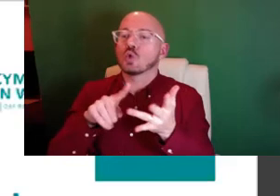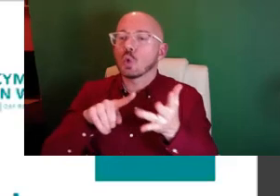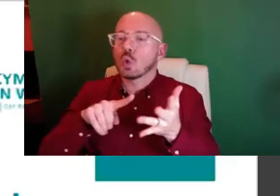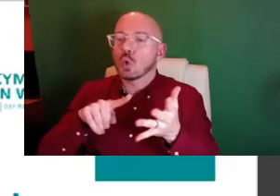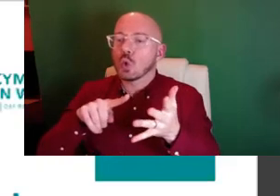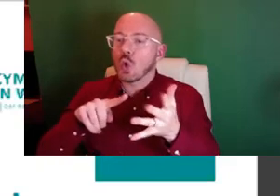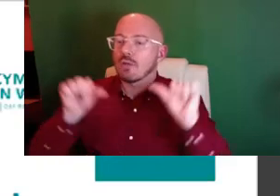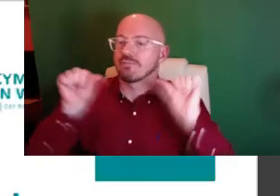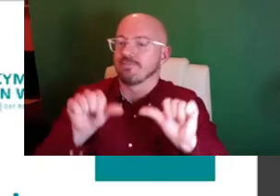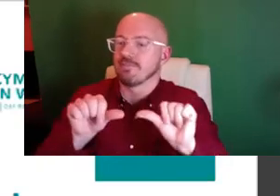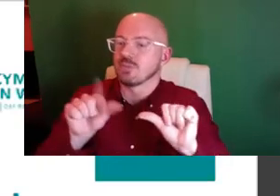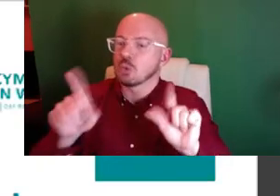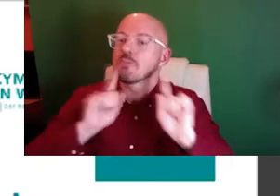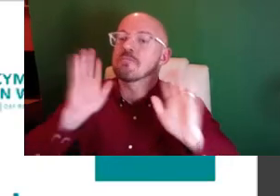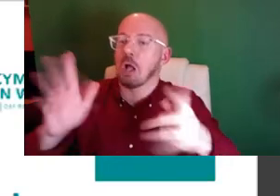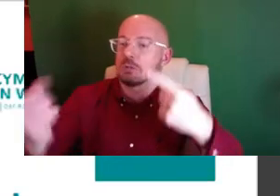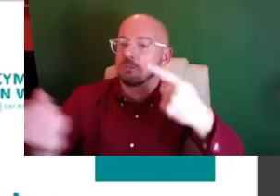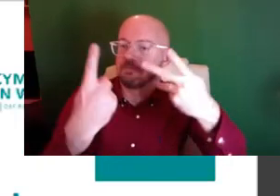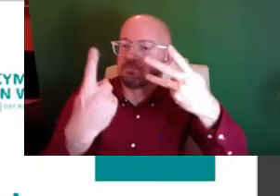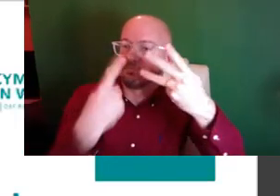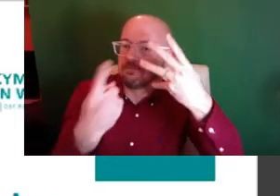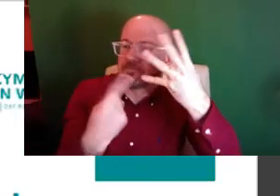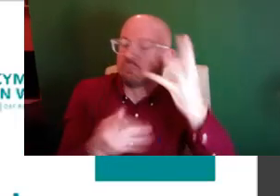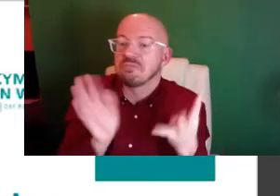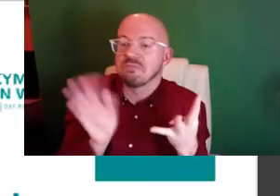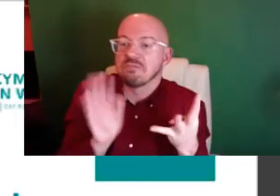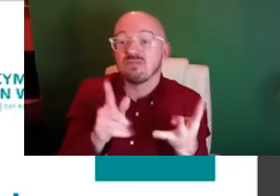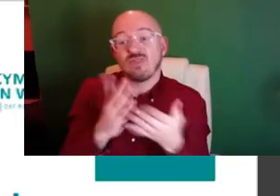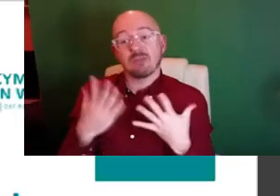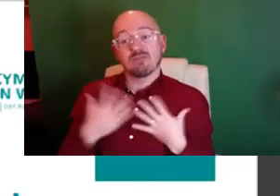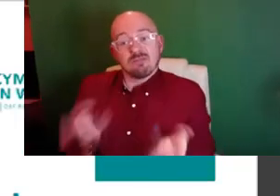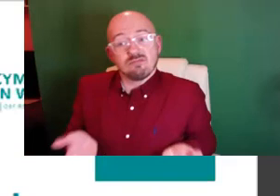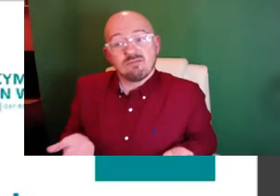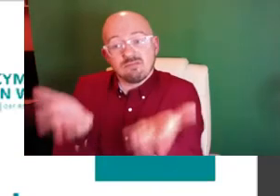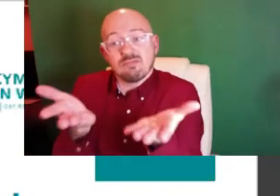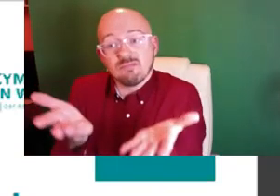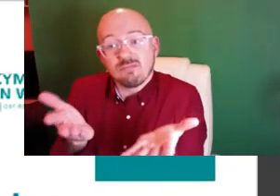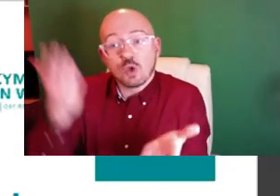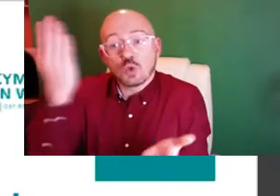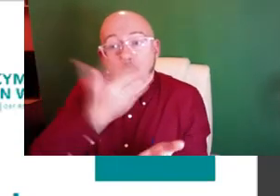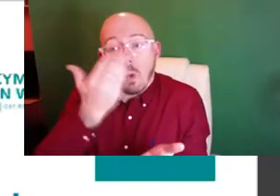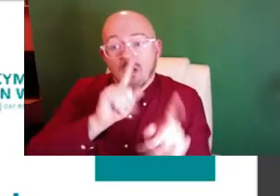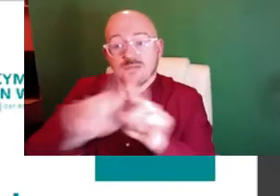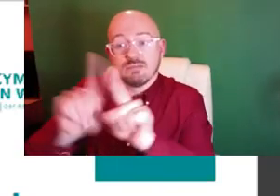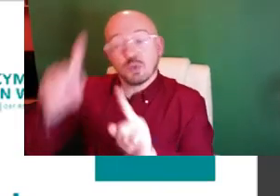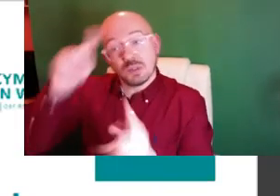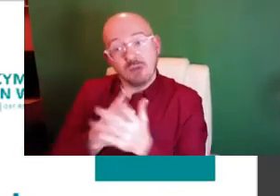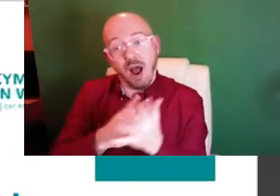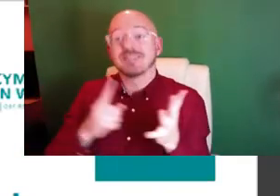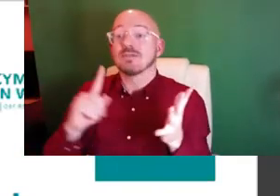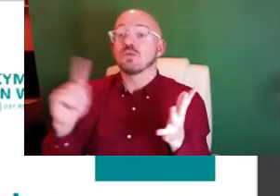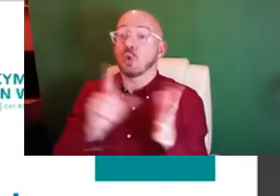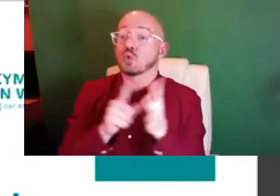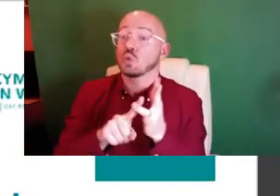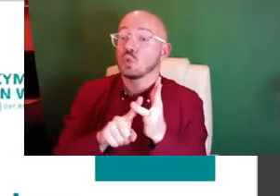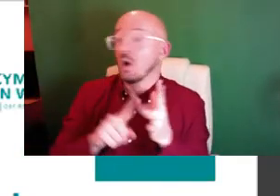But one of the things we see in the curriculum for Wales is that there's some more flexibility. The Welsh Government didn't want to be